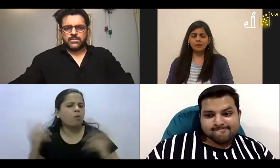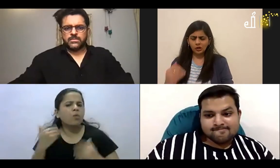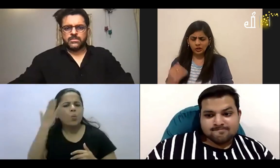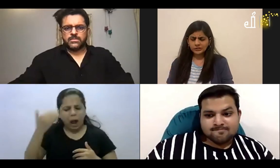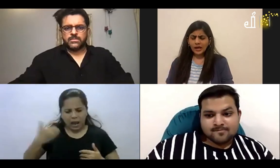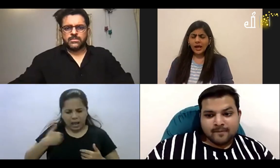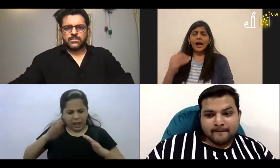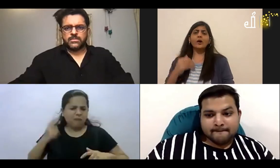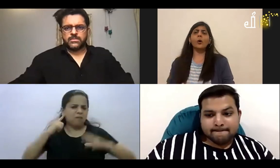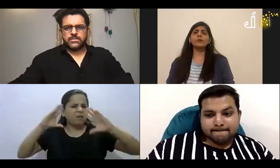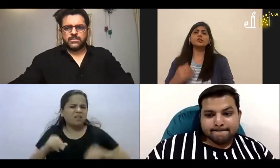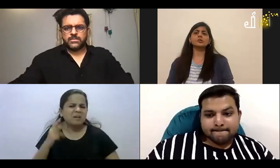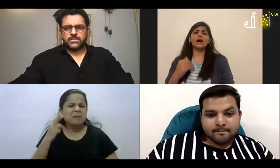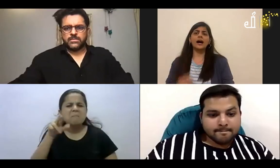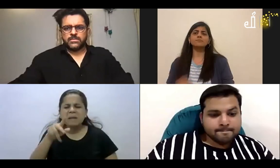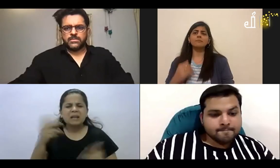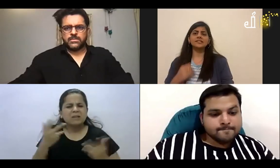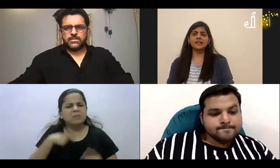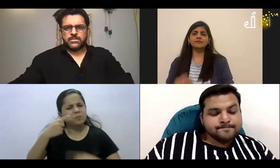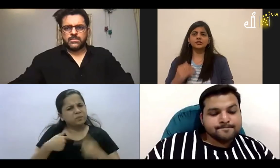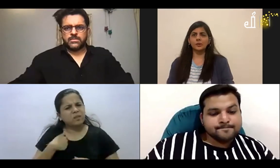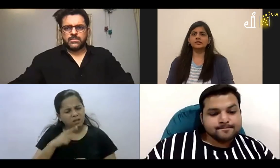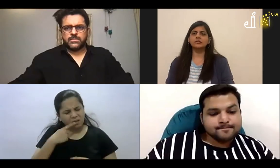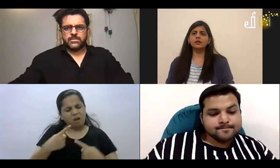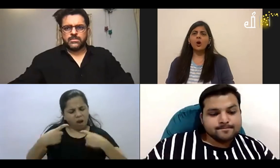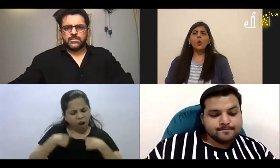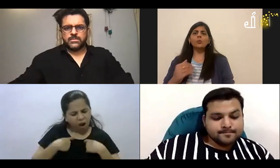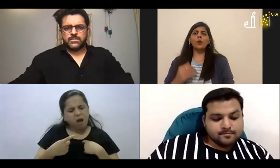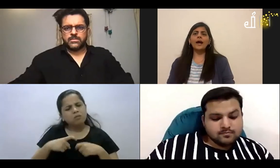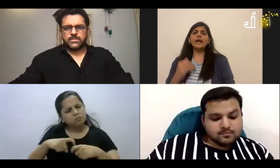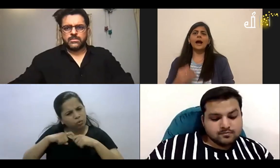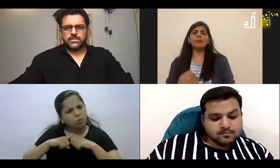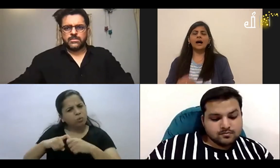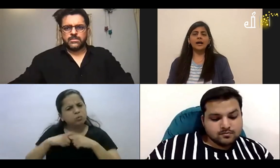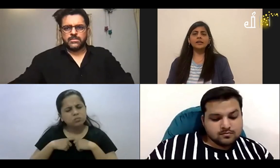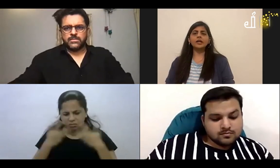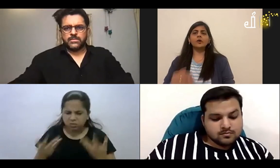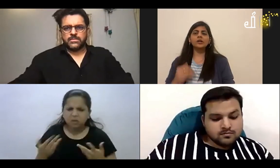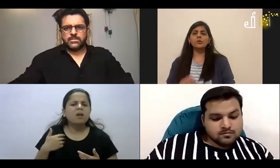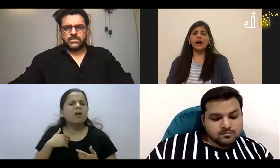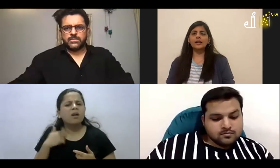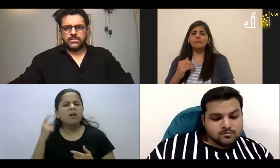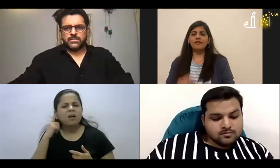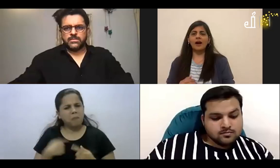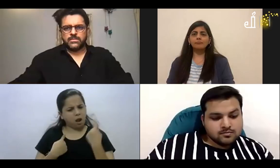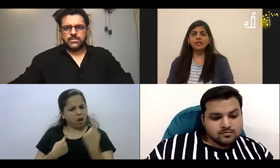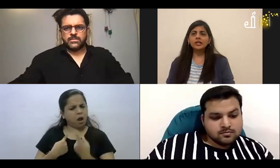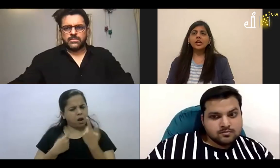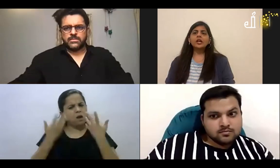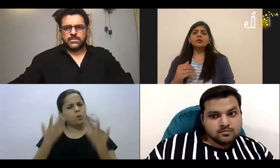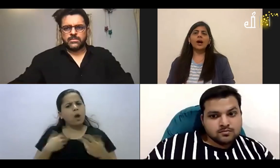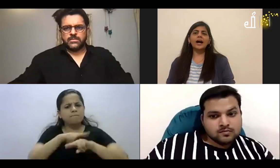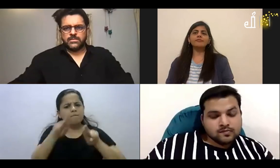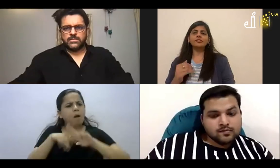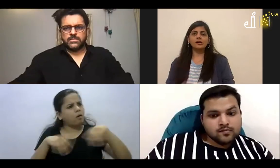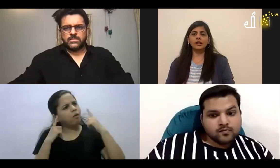experiencing. Because I always used to ask myself this question: why am I the only one in my family